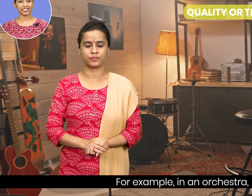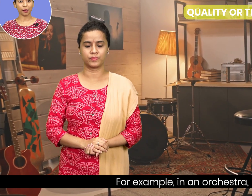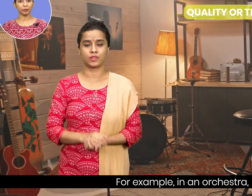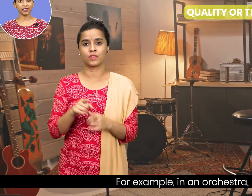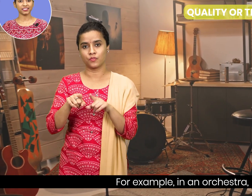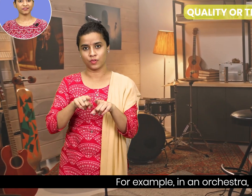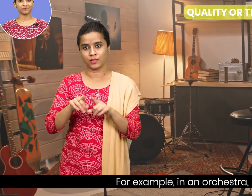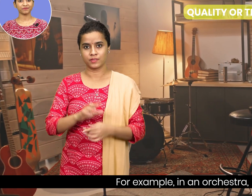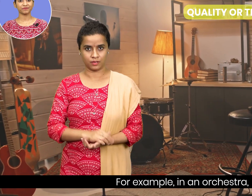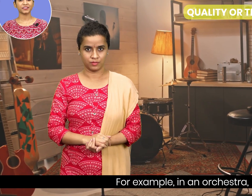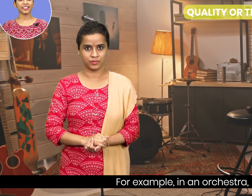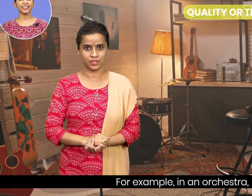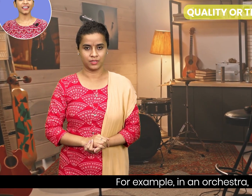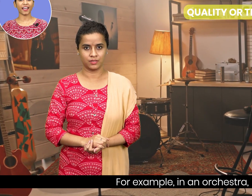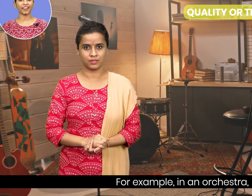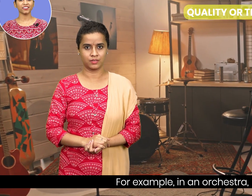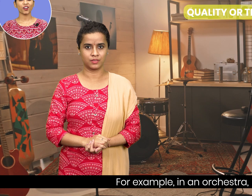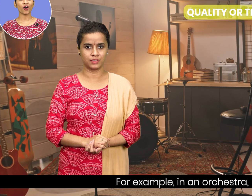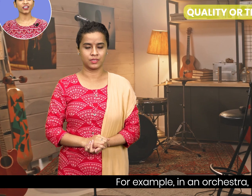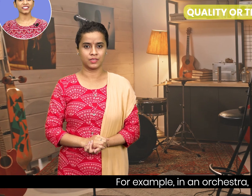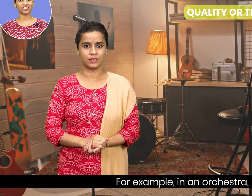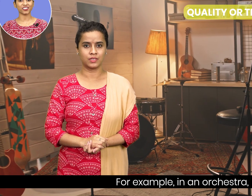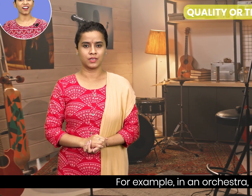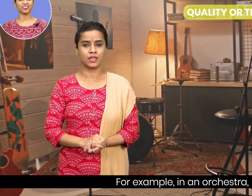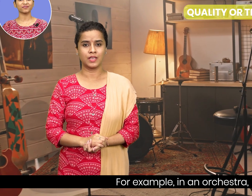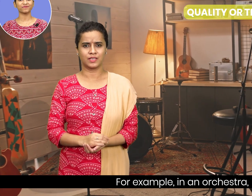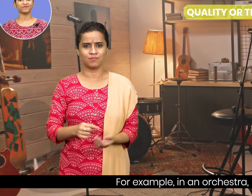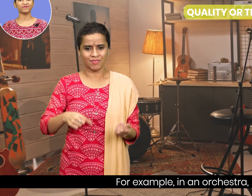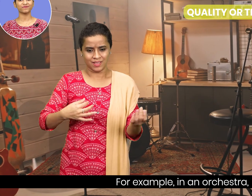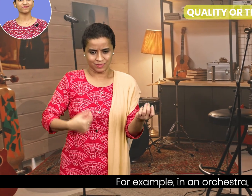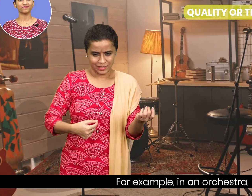For example, in an orchestra,